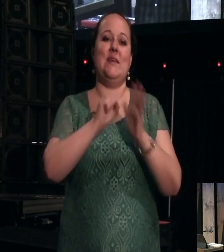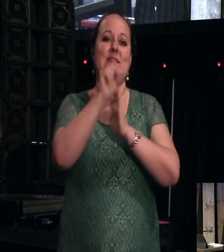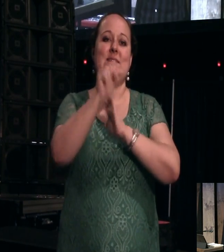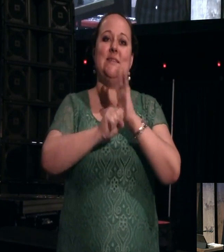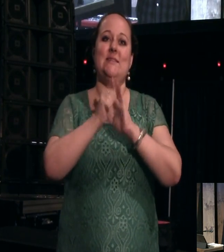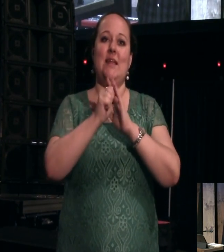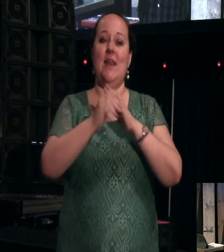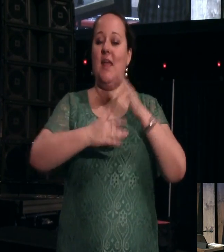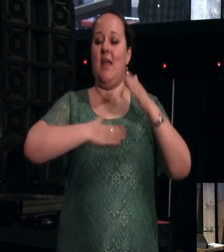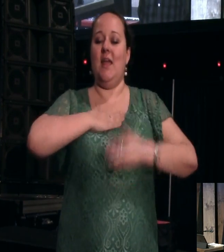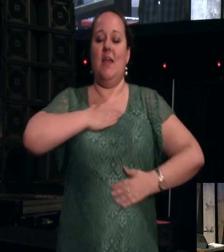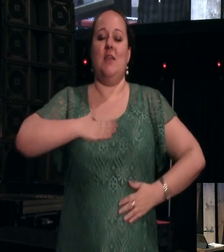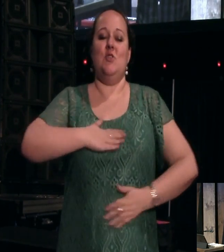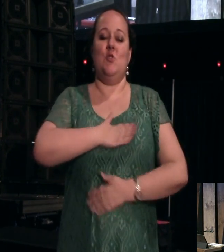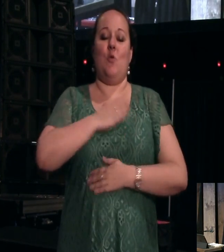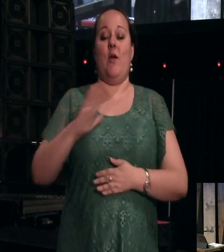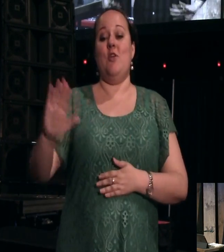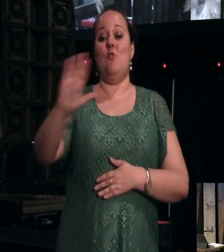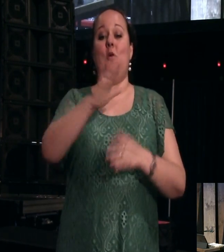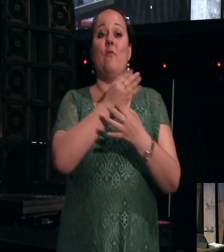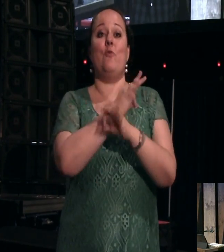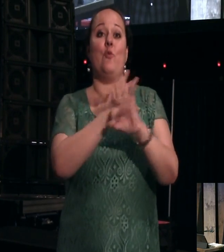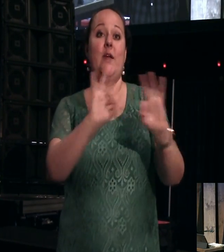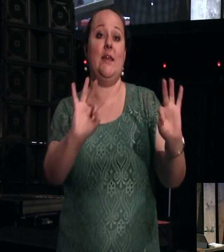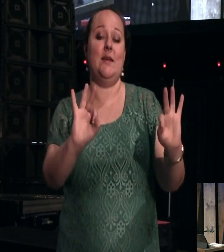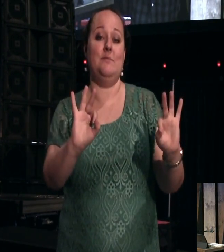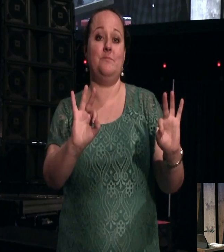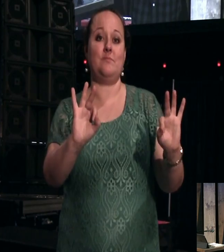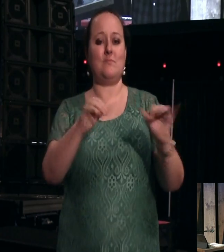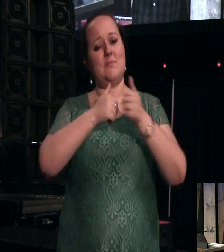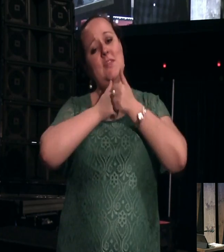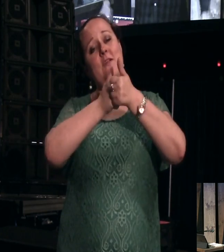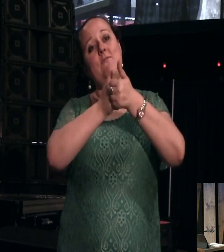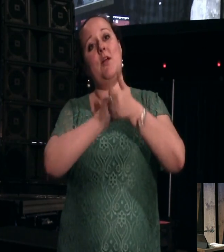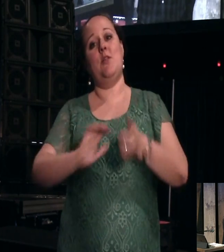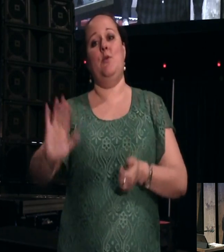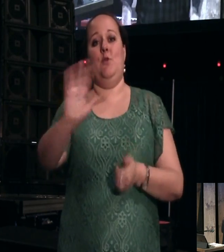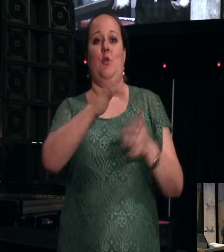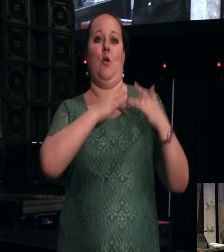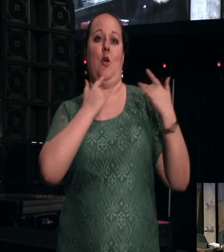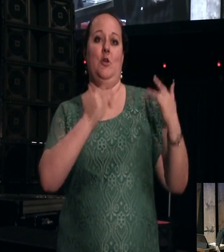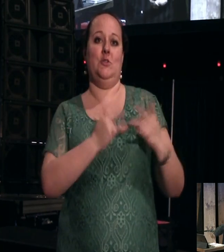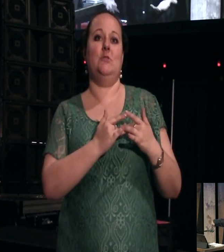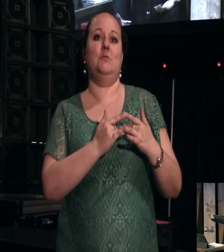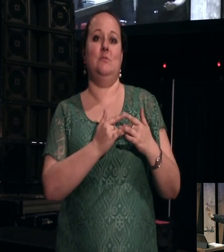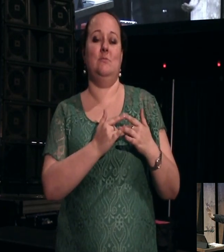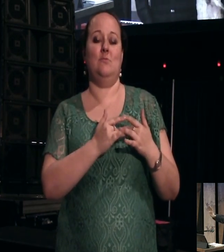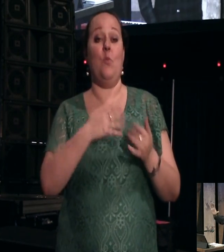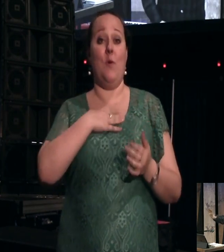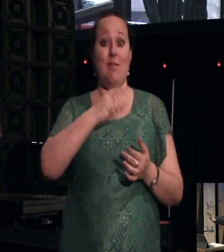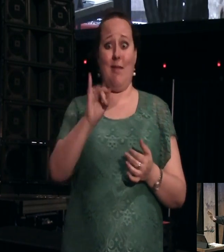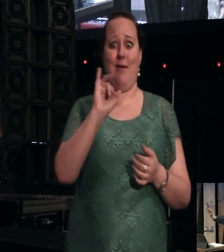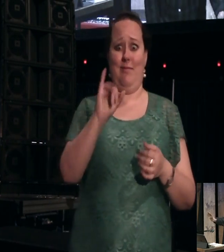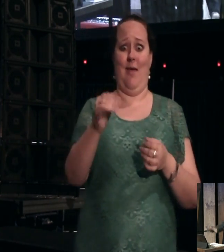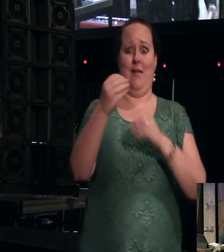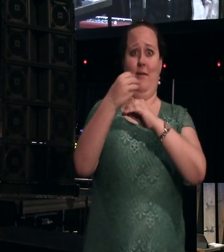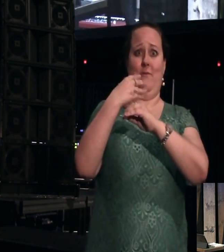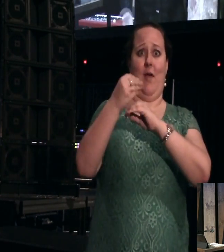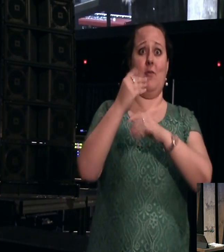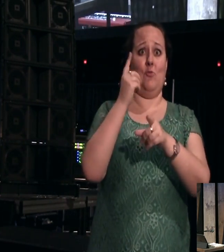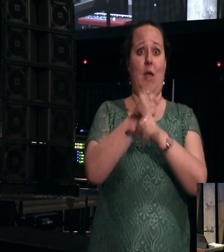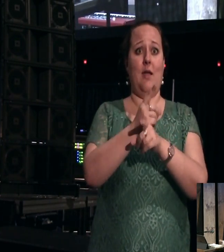He's saying, in this sweet season, enjoy the freedom that you have. Walk in the ways of your